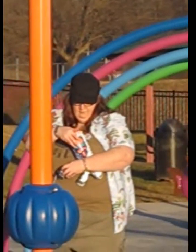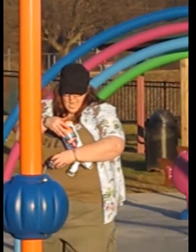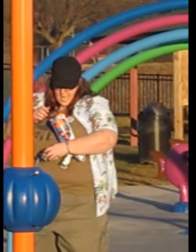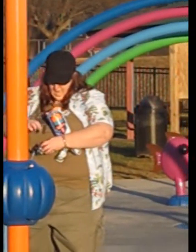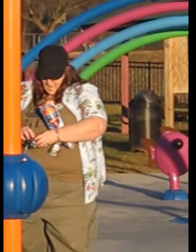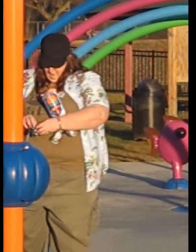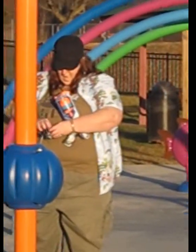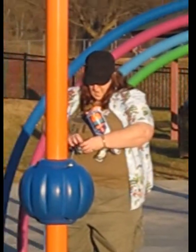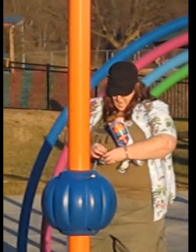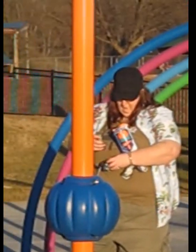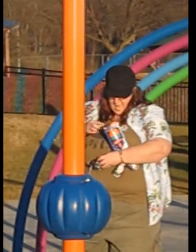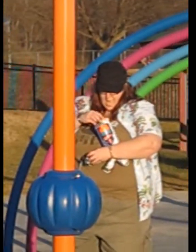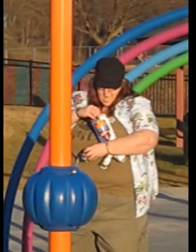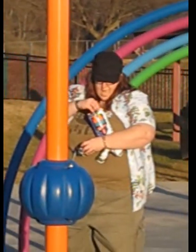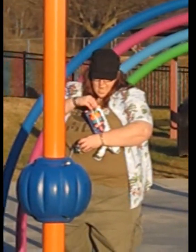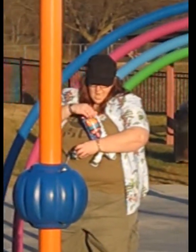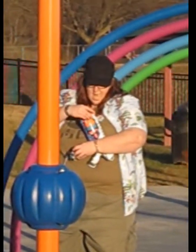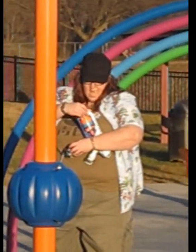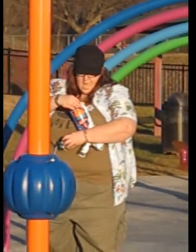The hunter reloads for the next round.